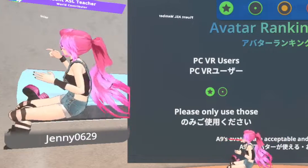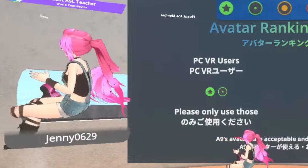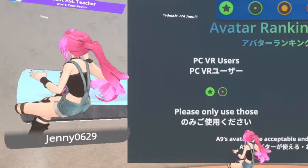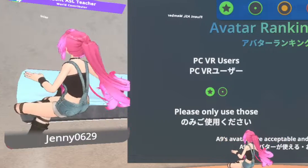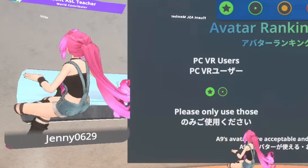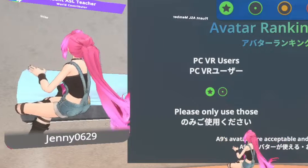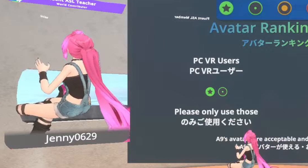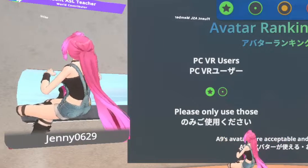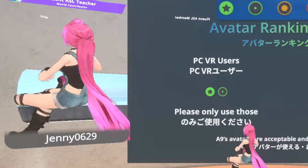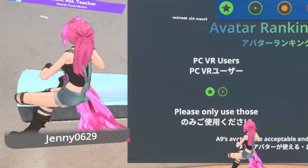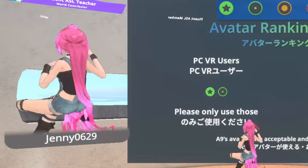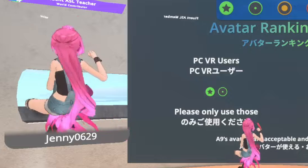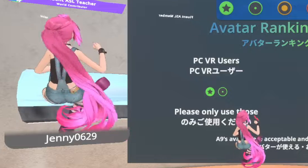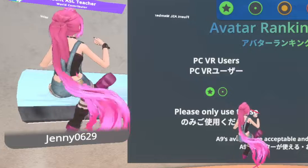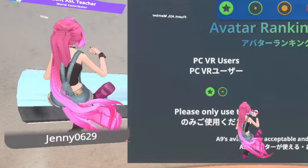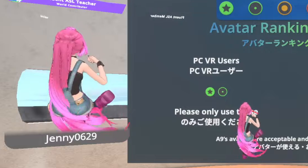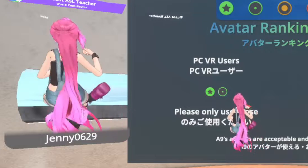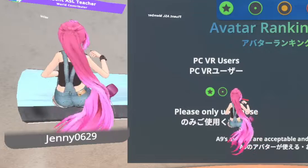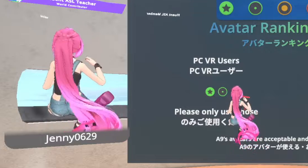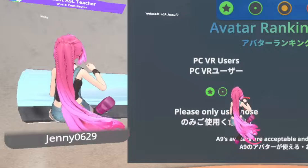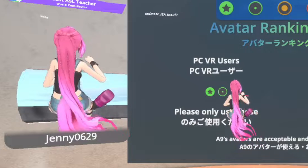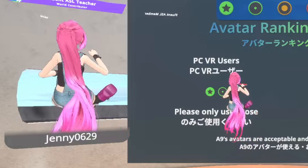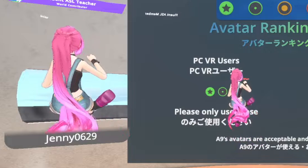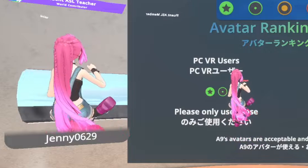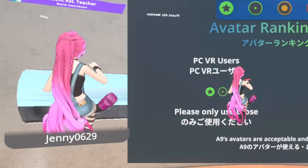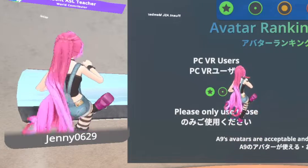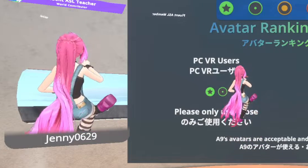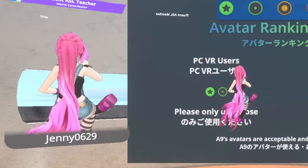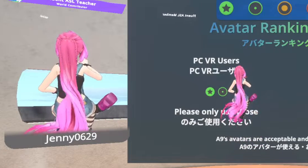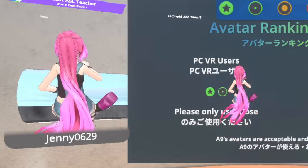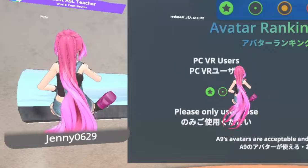Okay, let's go over some colors now, shall we?